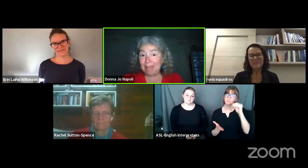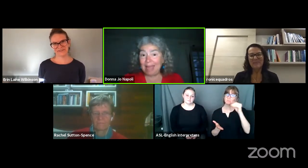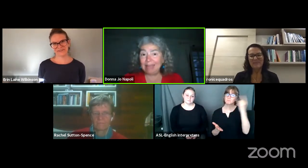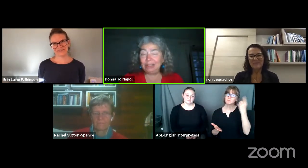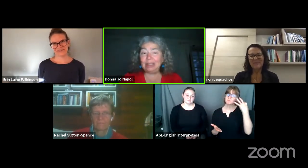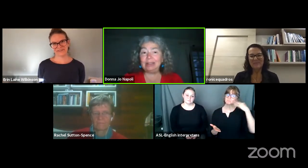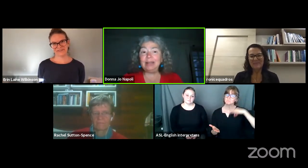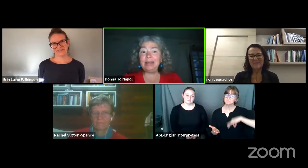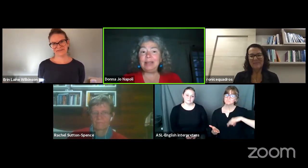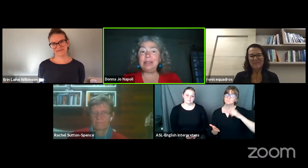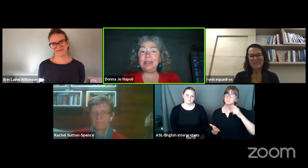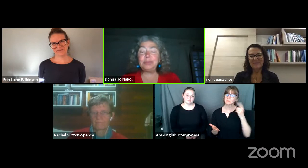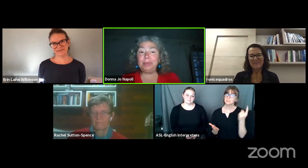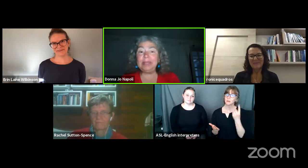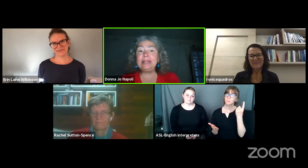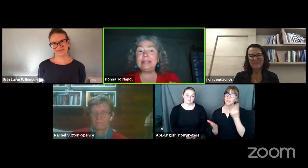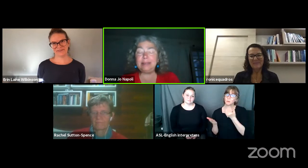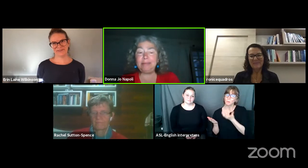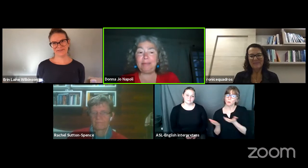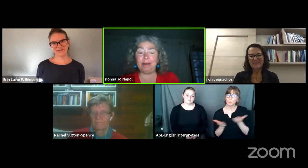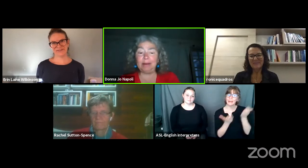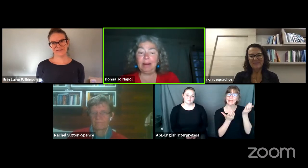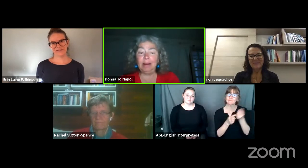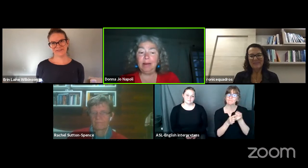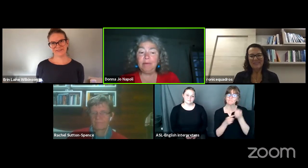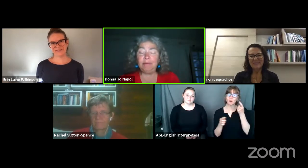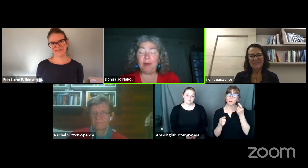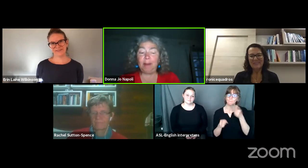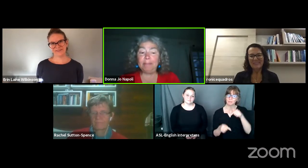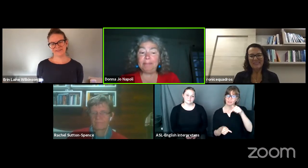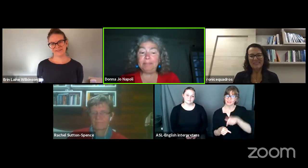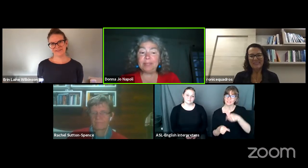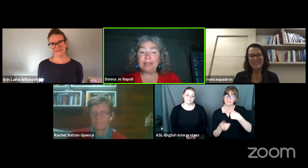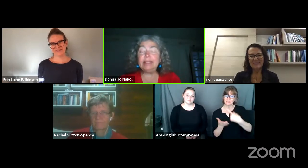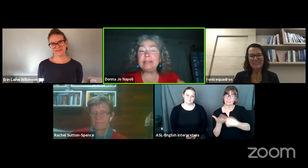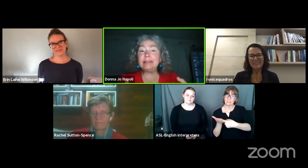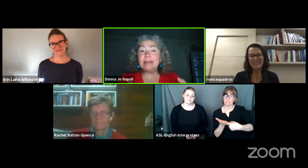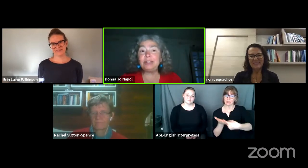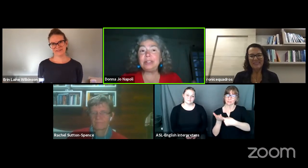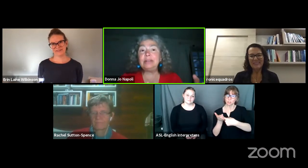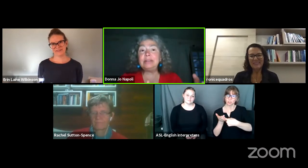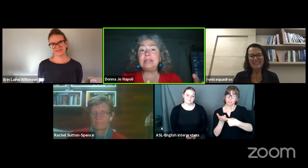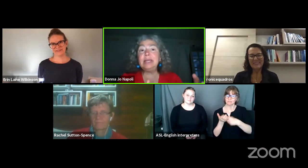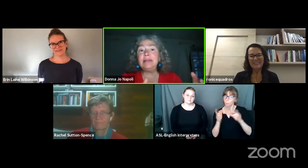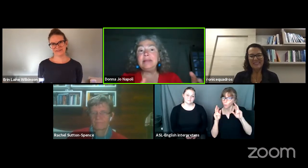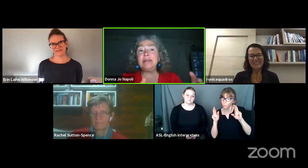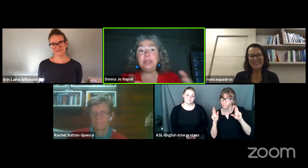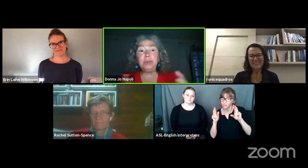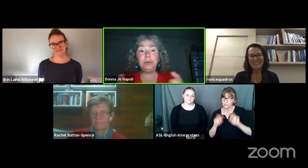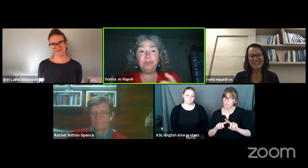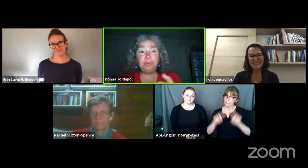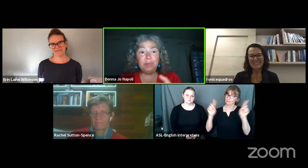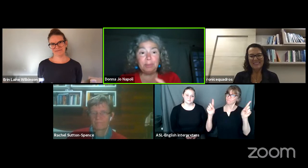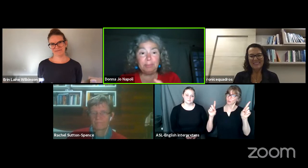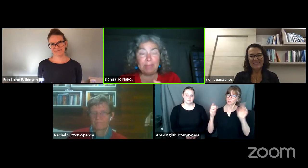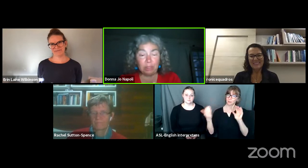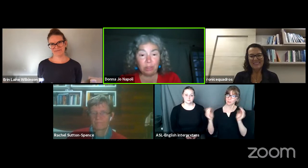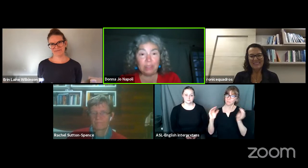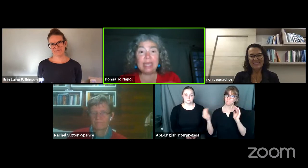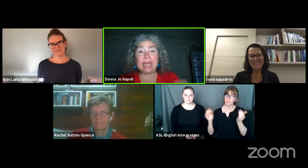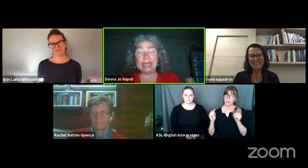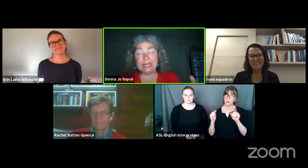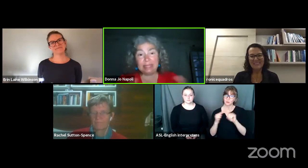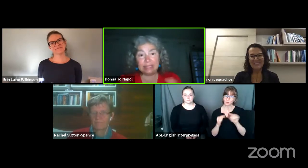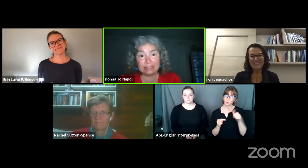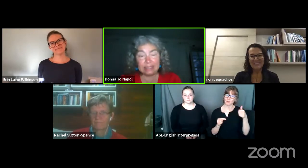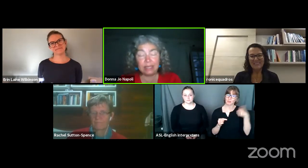I imagine is pretty different from discussions that you've been